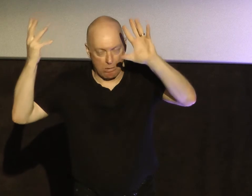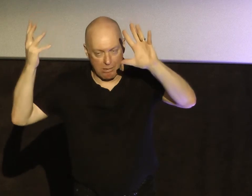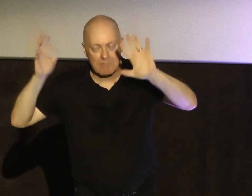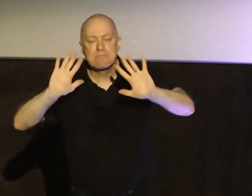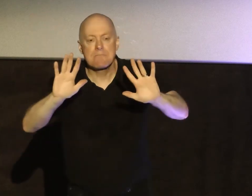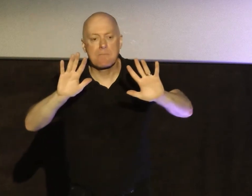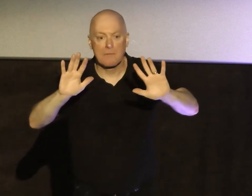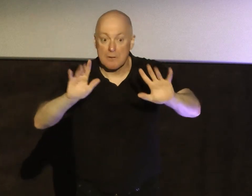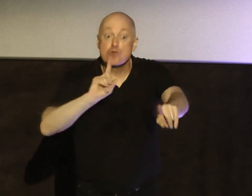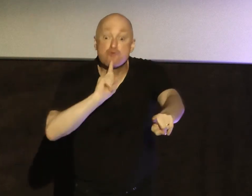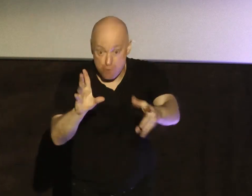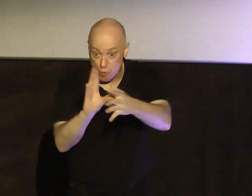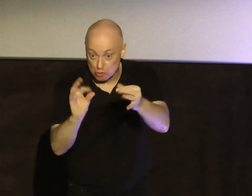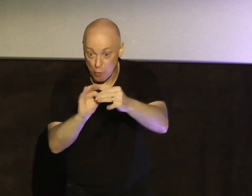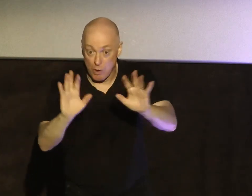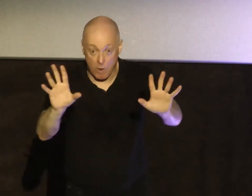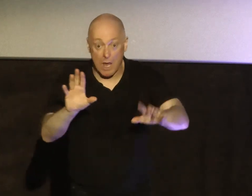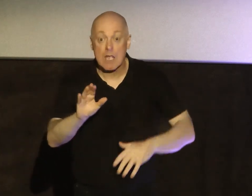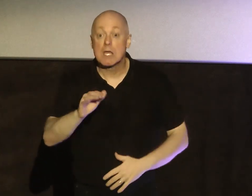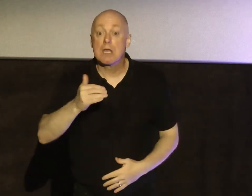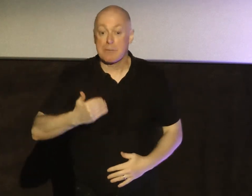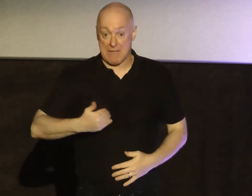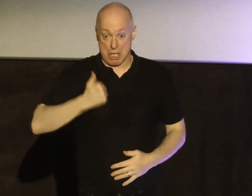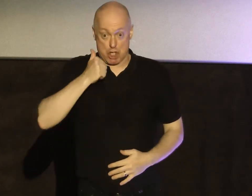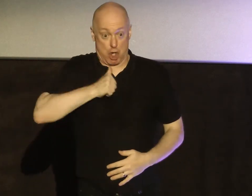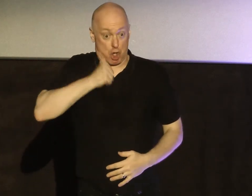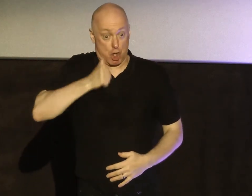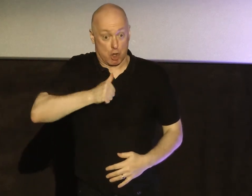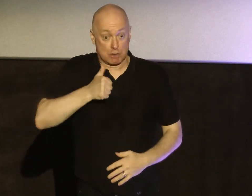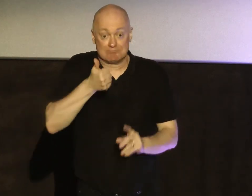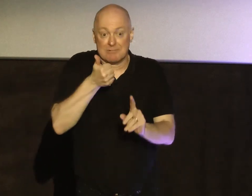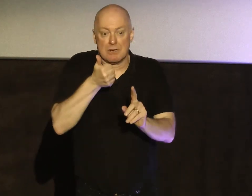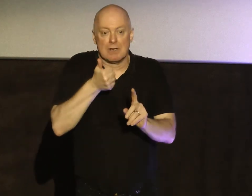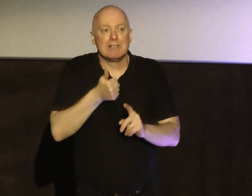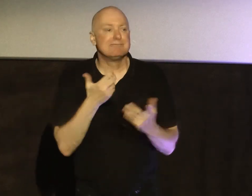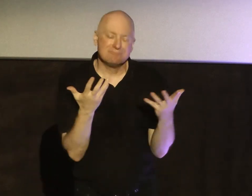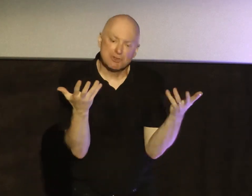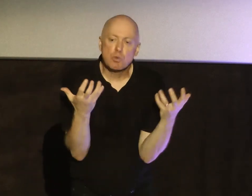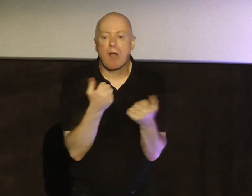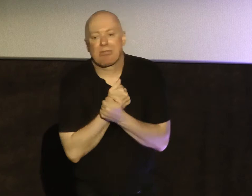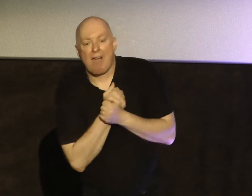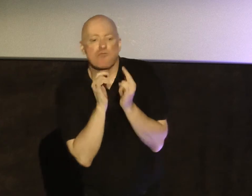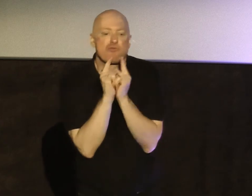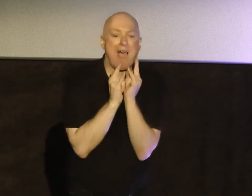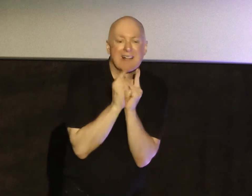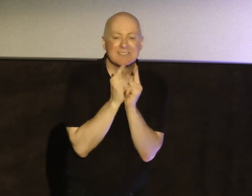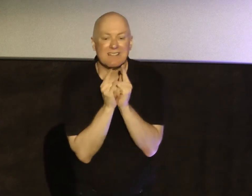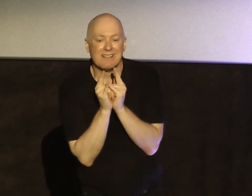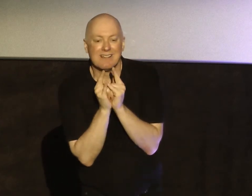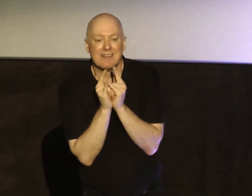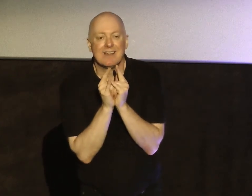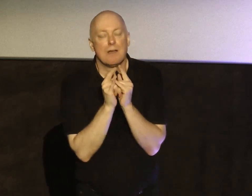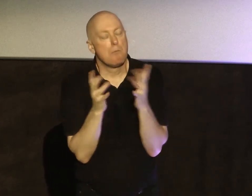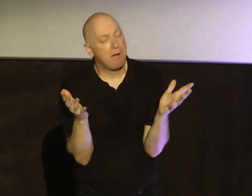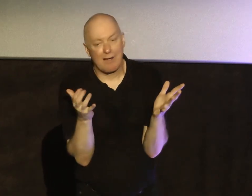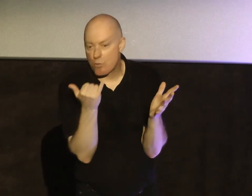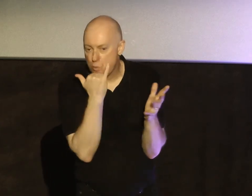This is a true story. There was a young girl, and she was looking for love, but she was looking for love in all the wrong